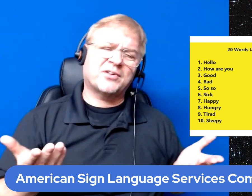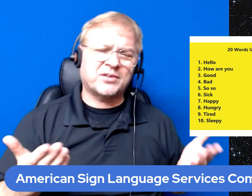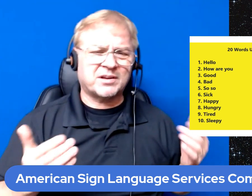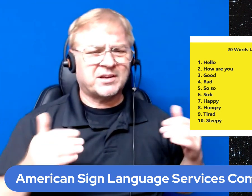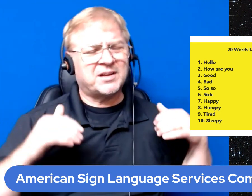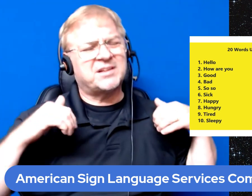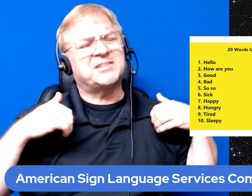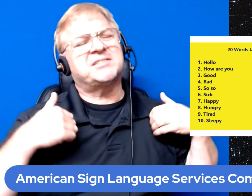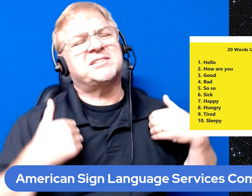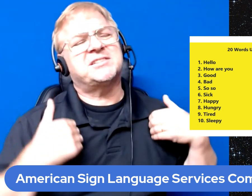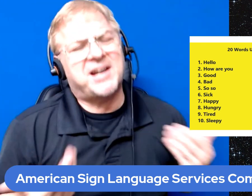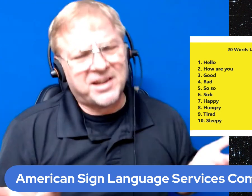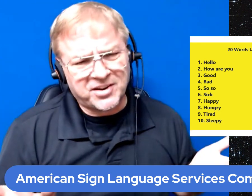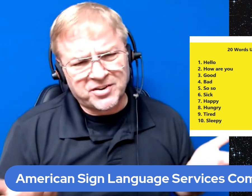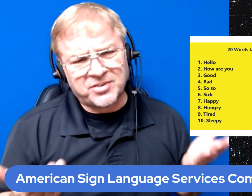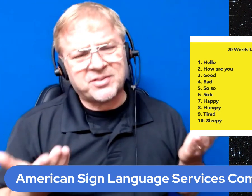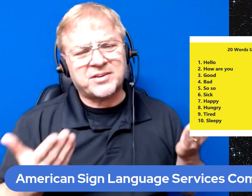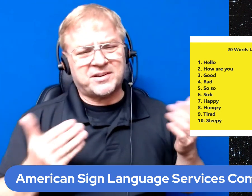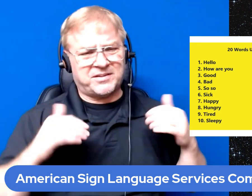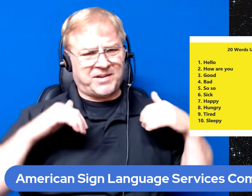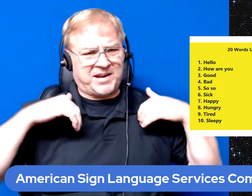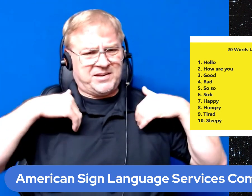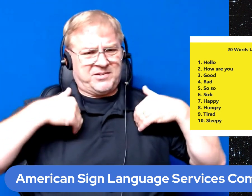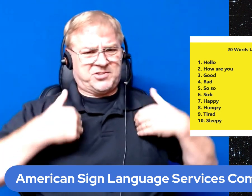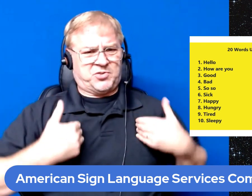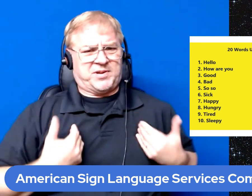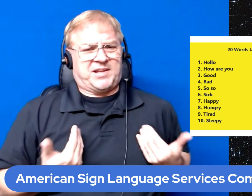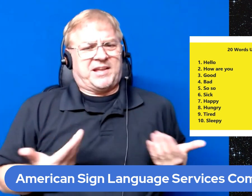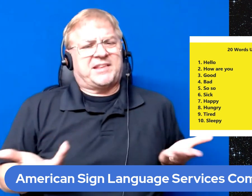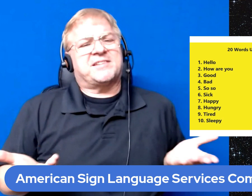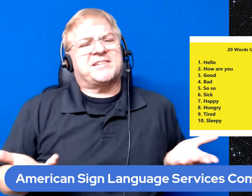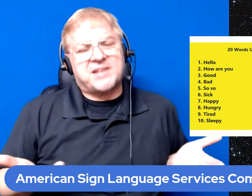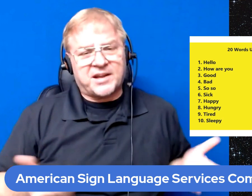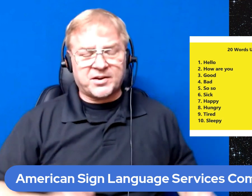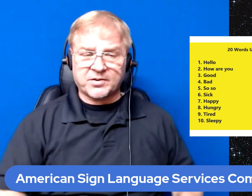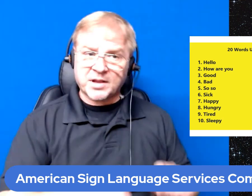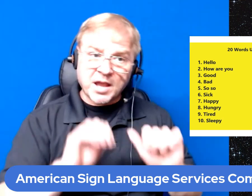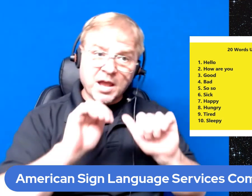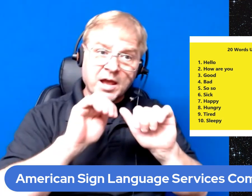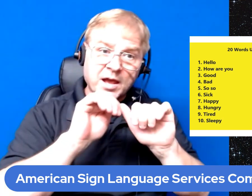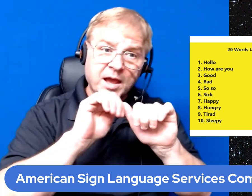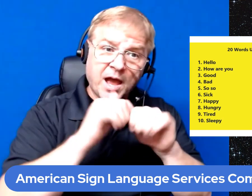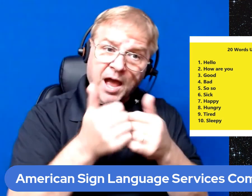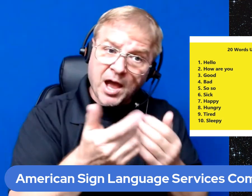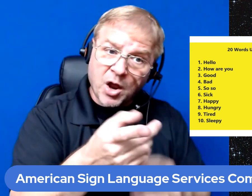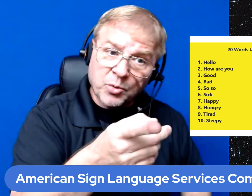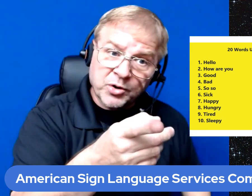Tired. Tired. Right? You're showing it like this. Tired. How are